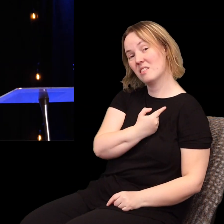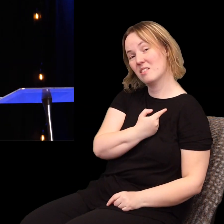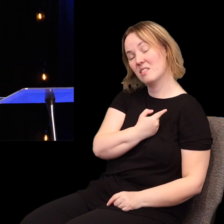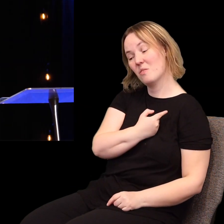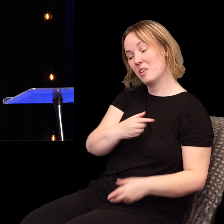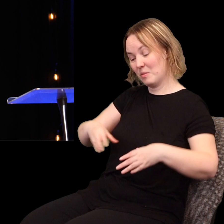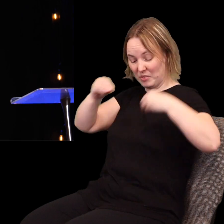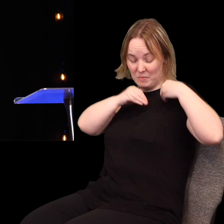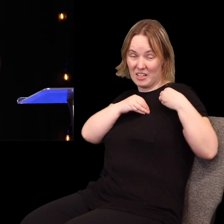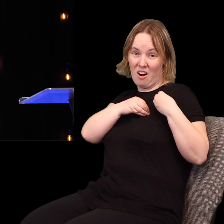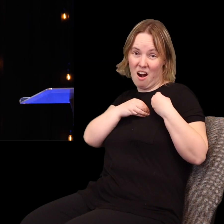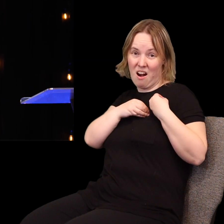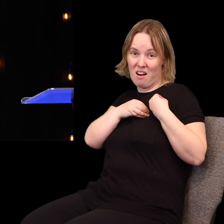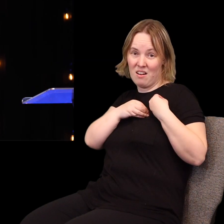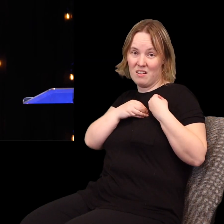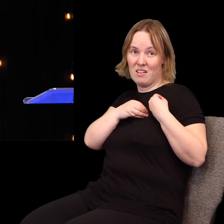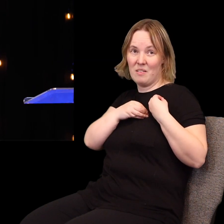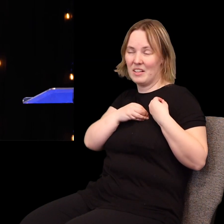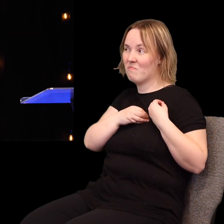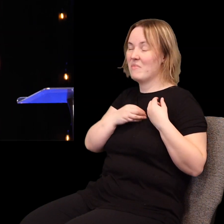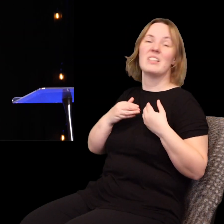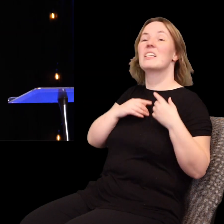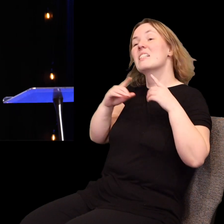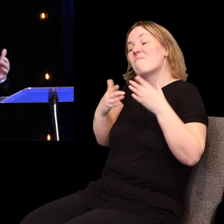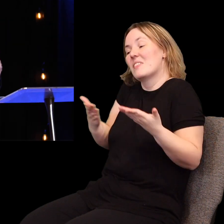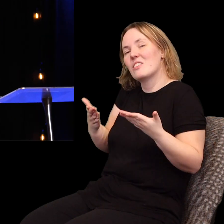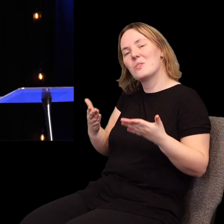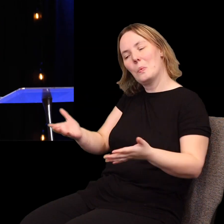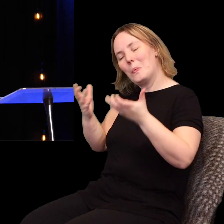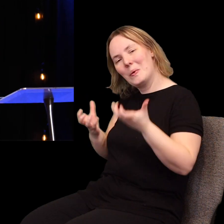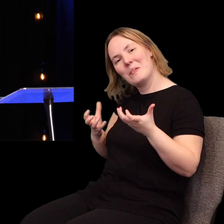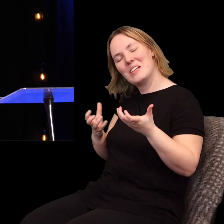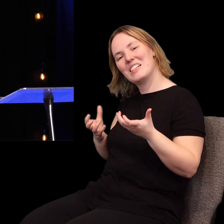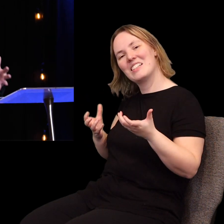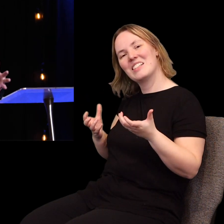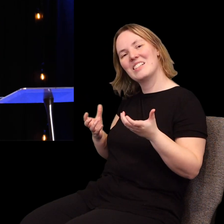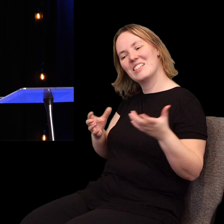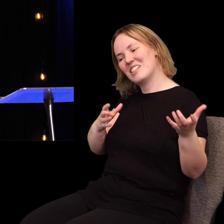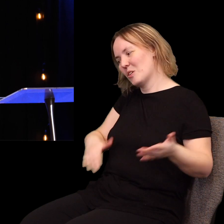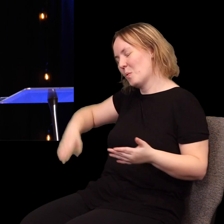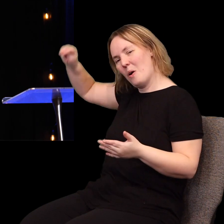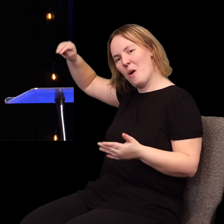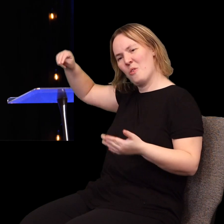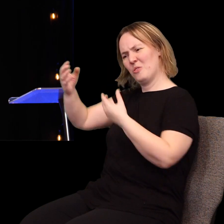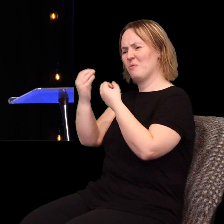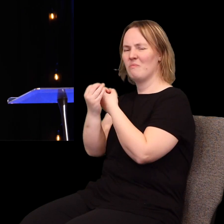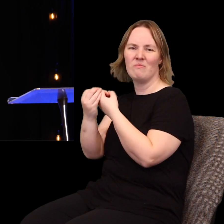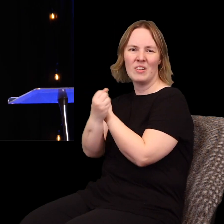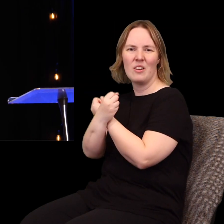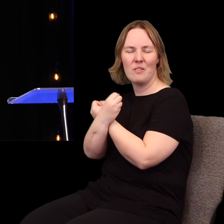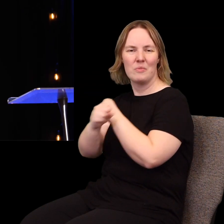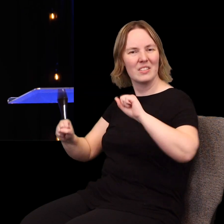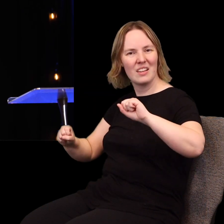us, when he has placed something in our heart by way of, here's where I want to advance you, here's where I want to grow you, here's where I want to bring a